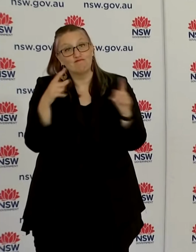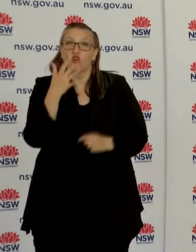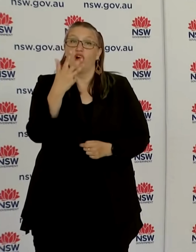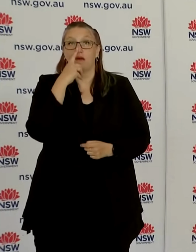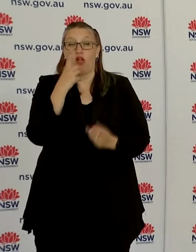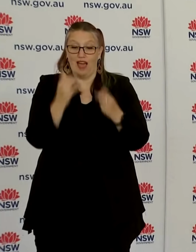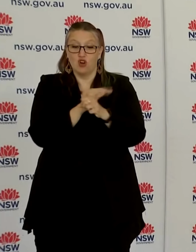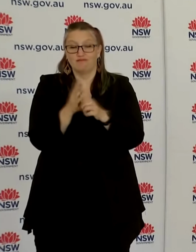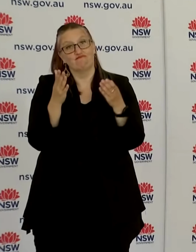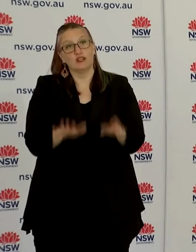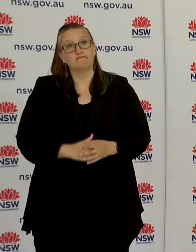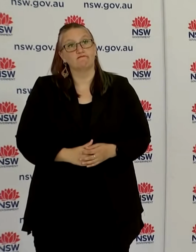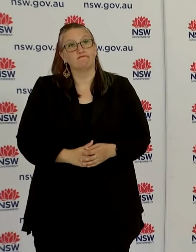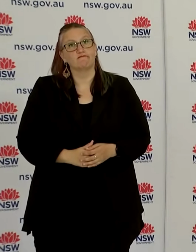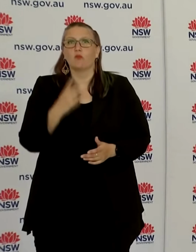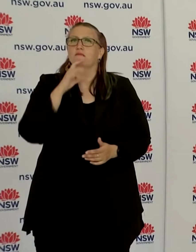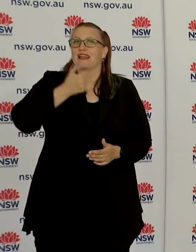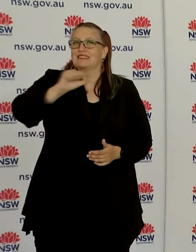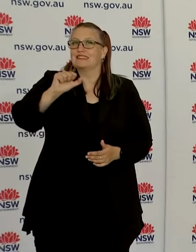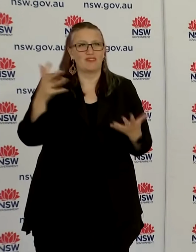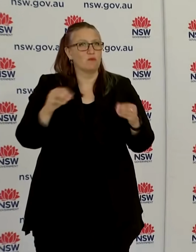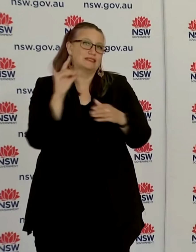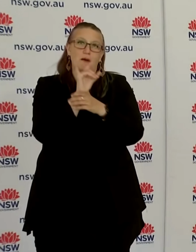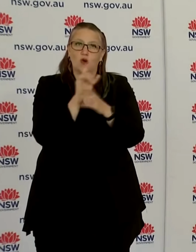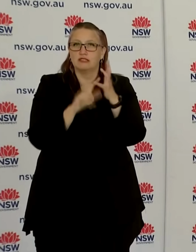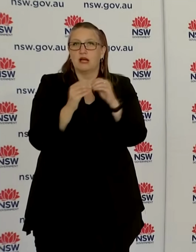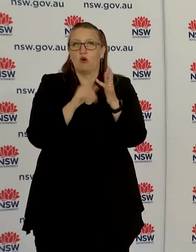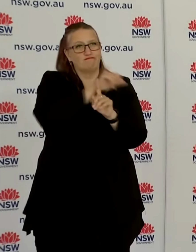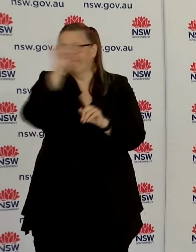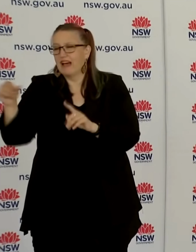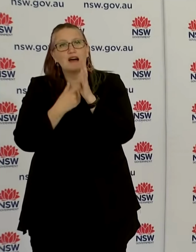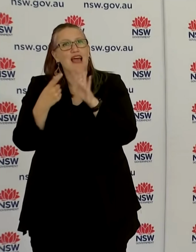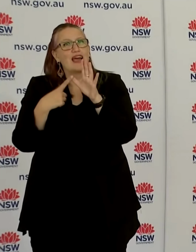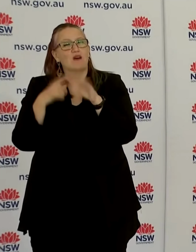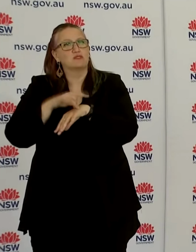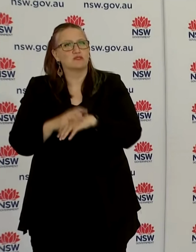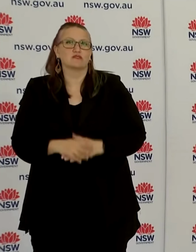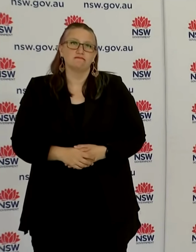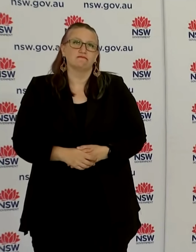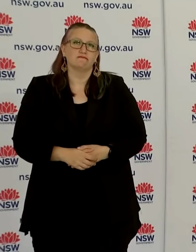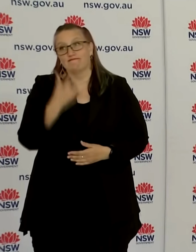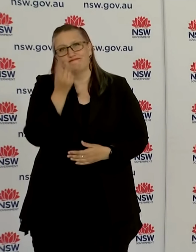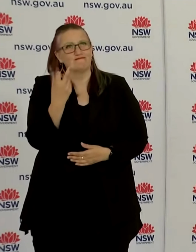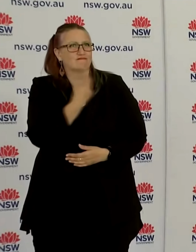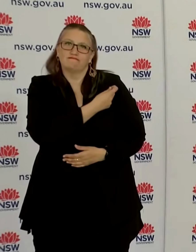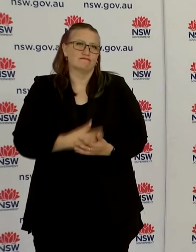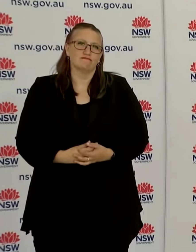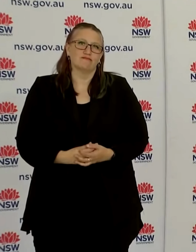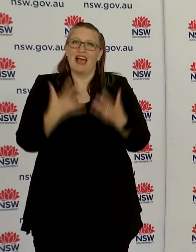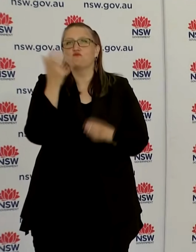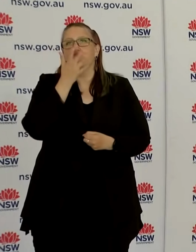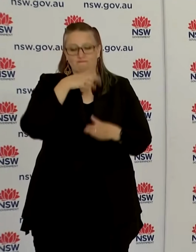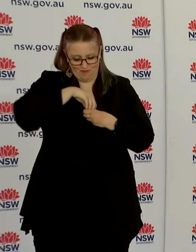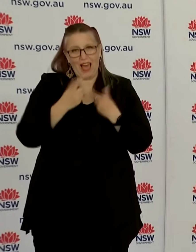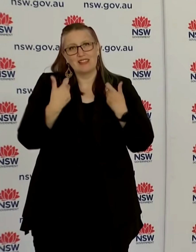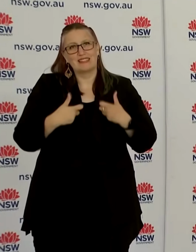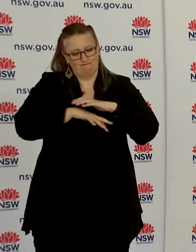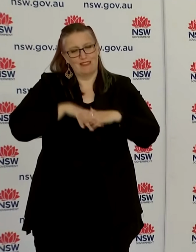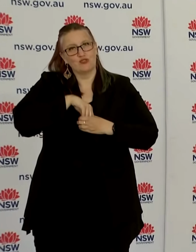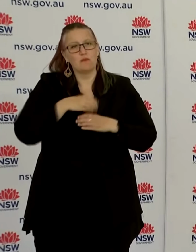with COVID-19. They are a man in his 60s from Dubbo who died in Prince Alfred Hospital. He is not vaccinated. He was not vaccinated and had some significant underlying